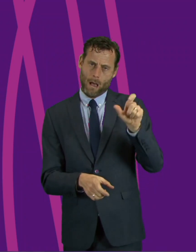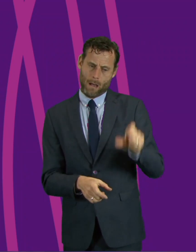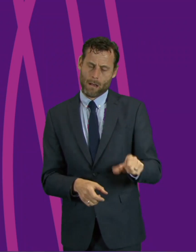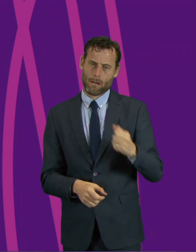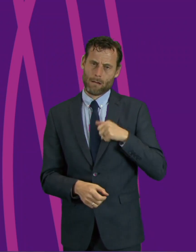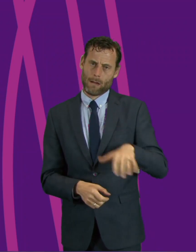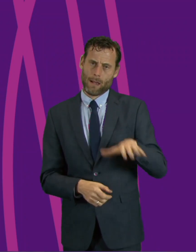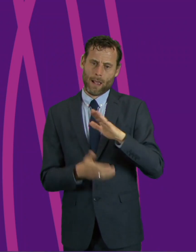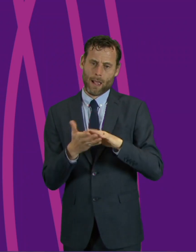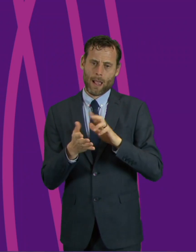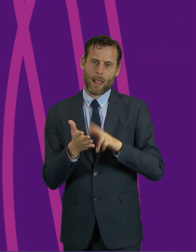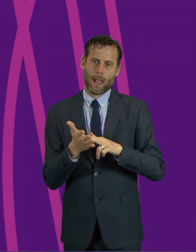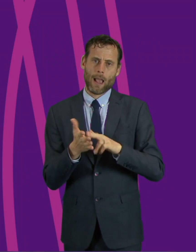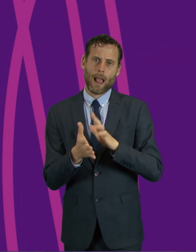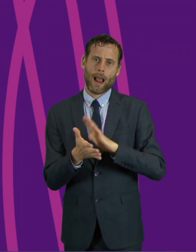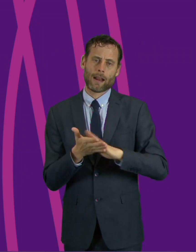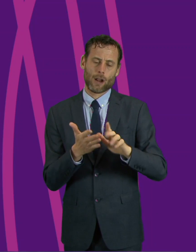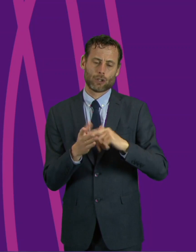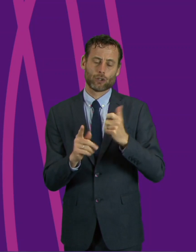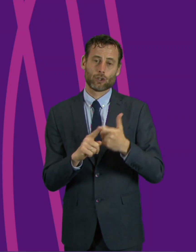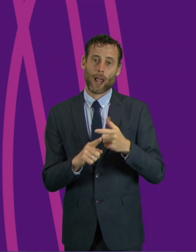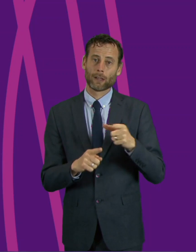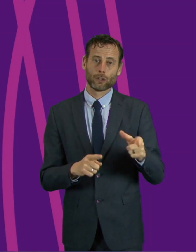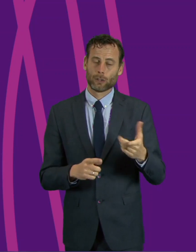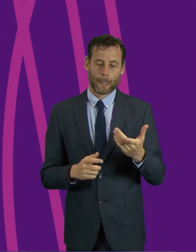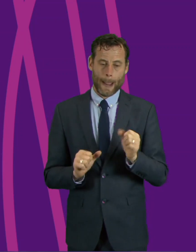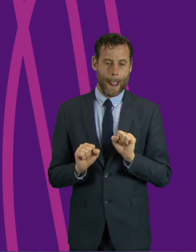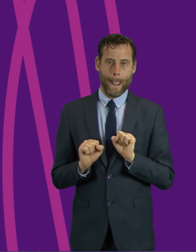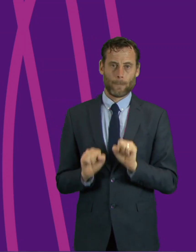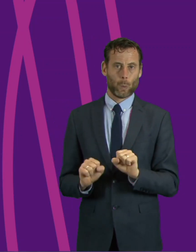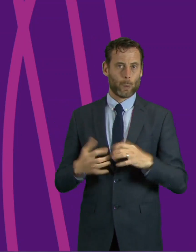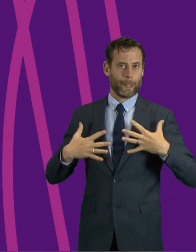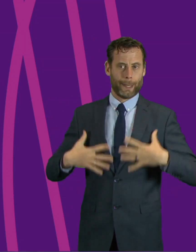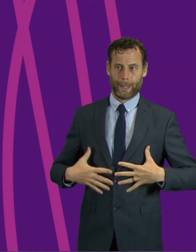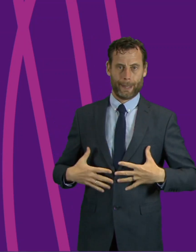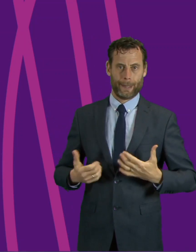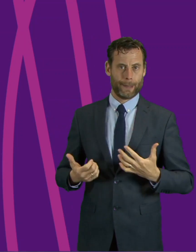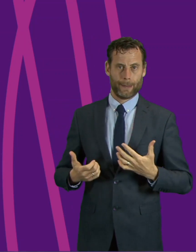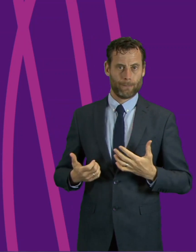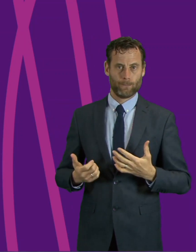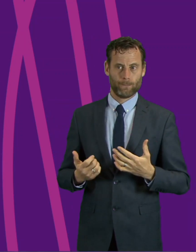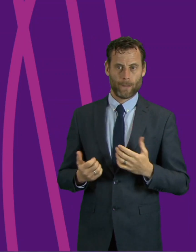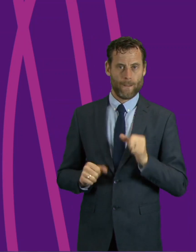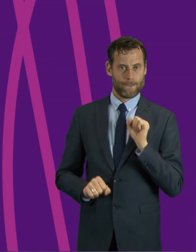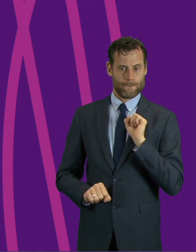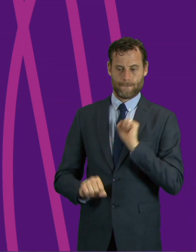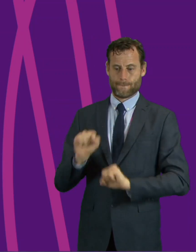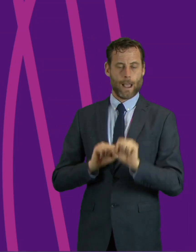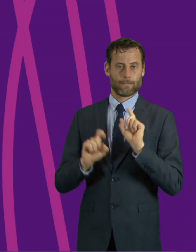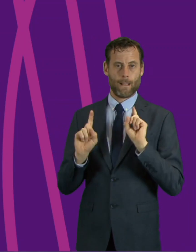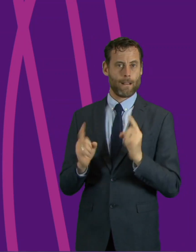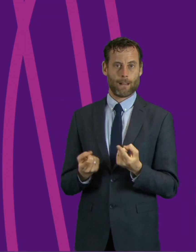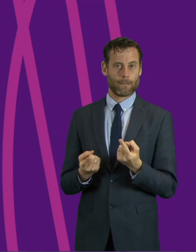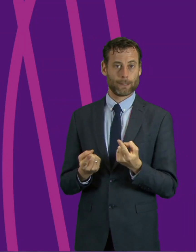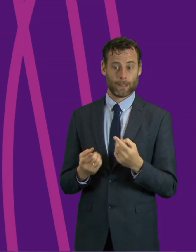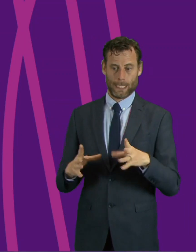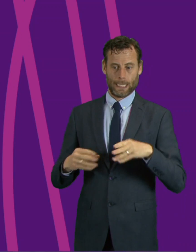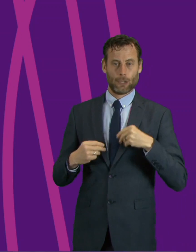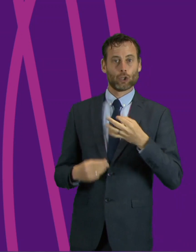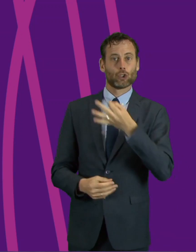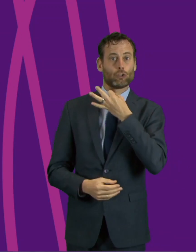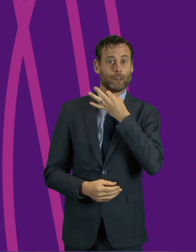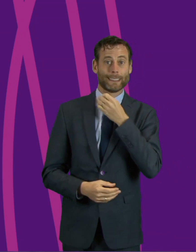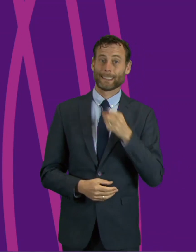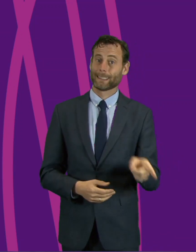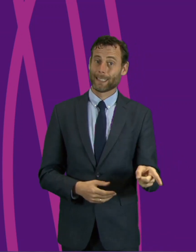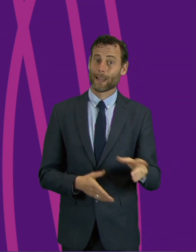is immune suppressed at the age of 13 and is, of course, shielding with her mum. Her mum, Kaz, has